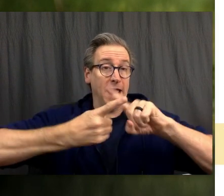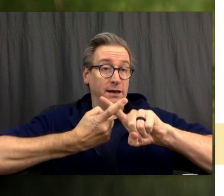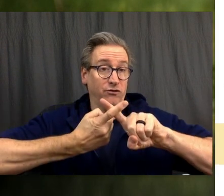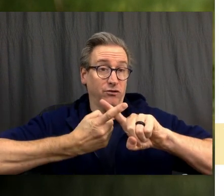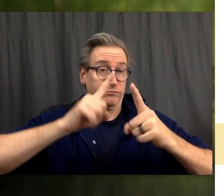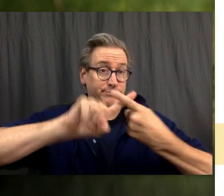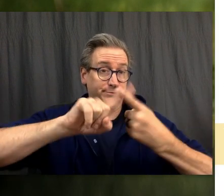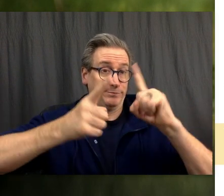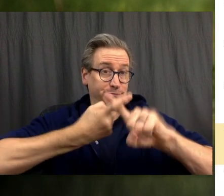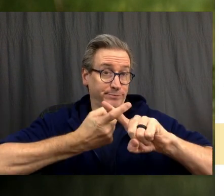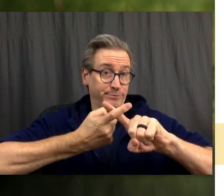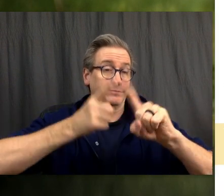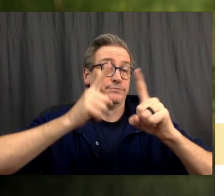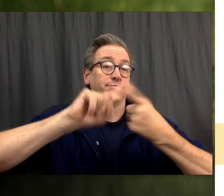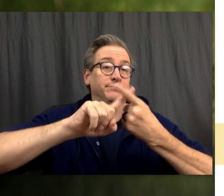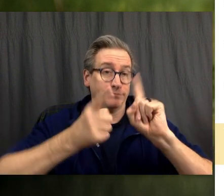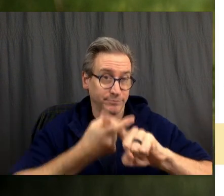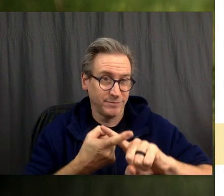friend,